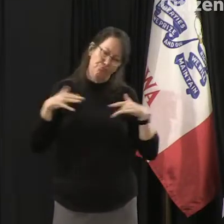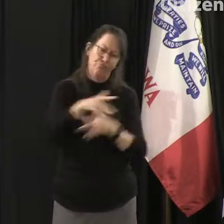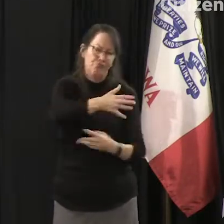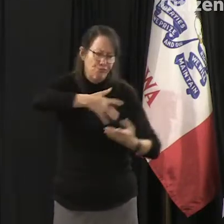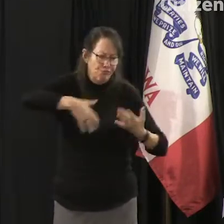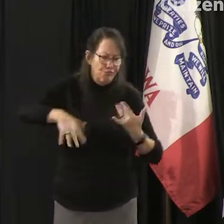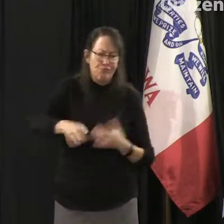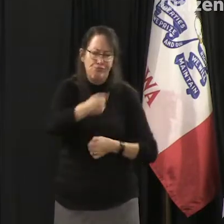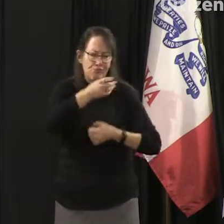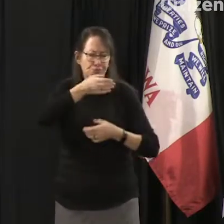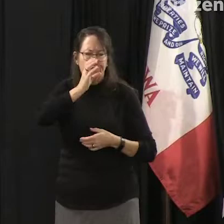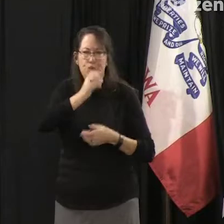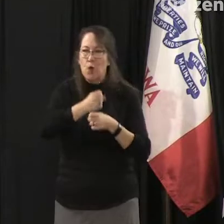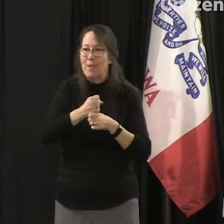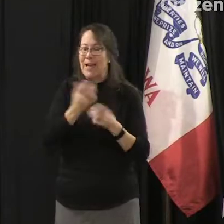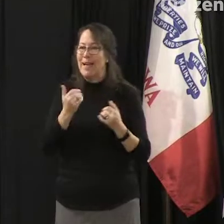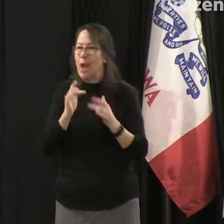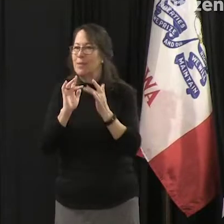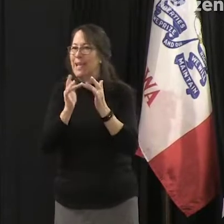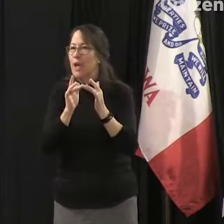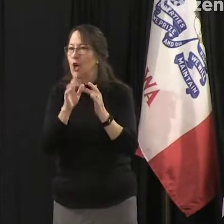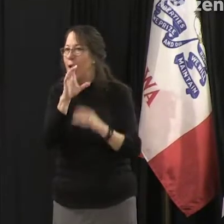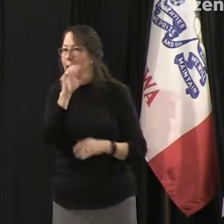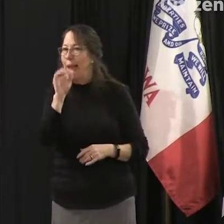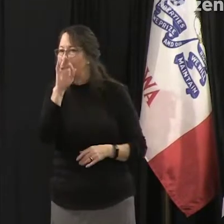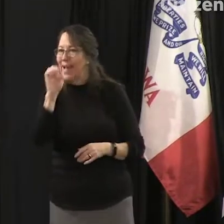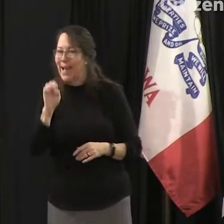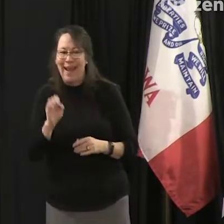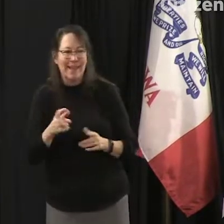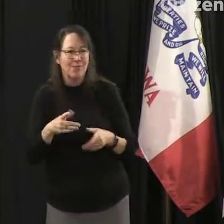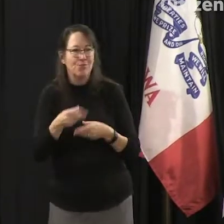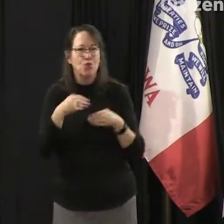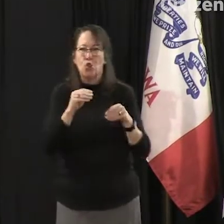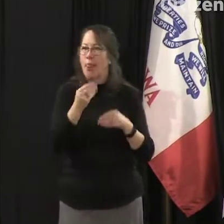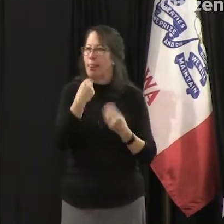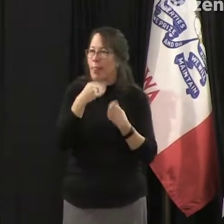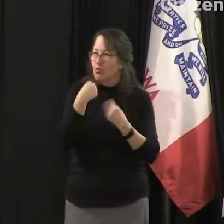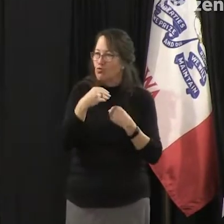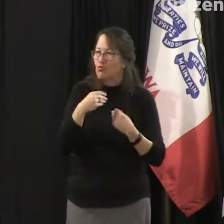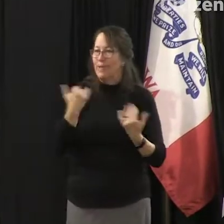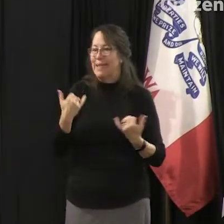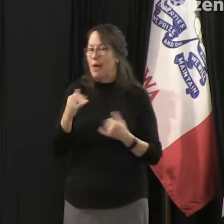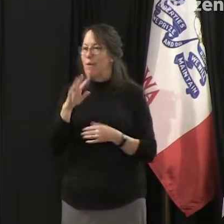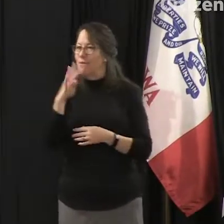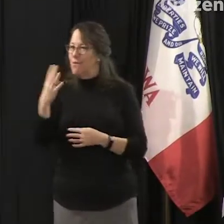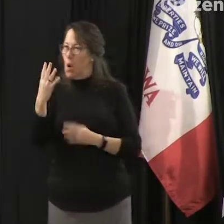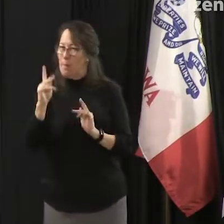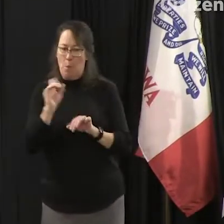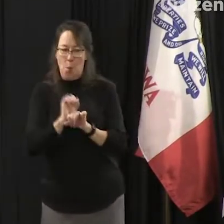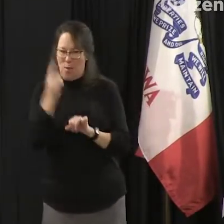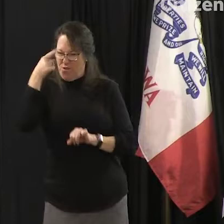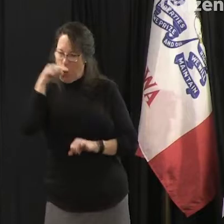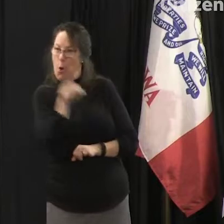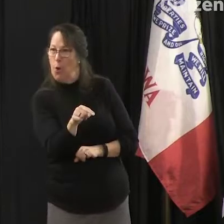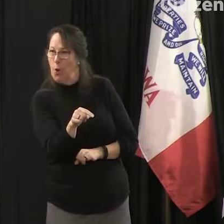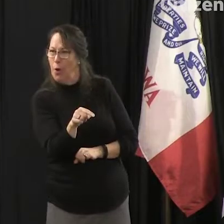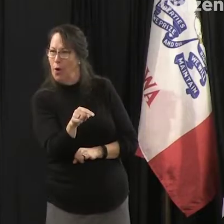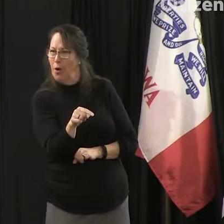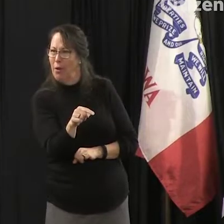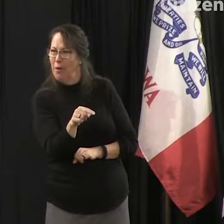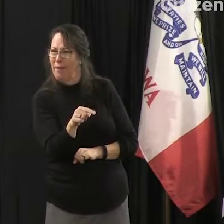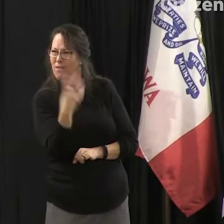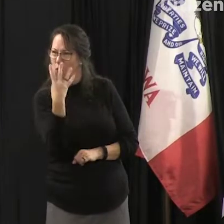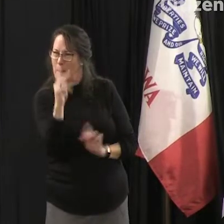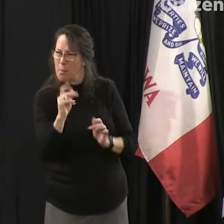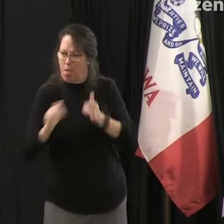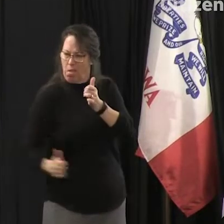their coffee, and now it's an internet cafe, and now they serve lunches. Emily now has four people working for her.